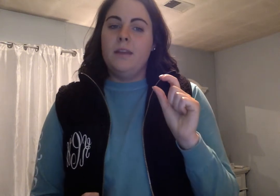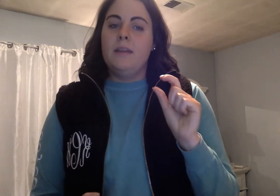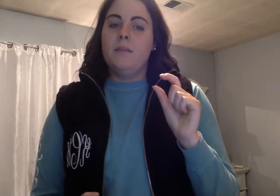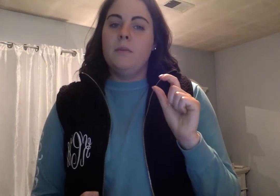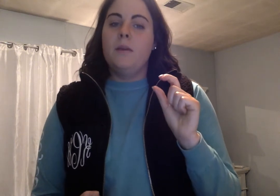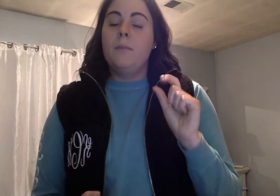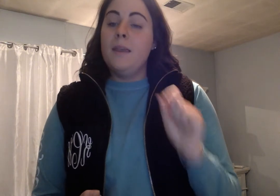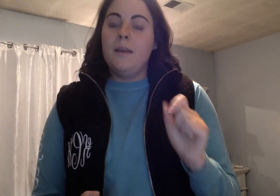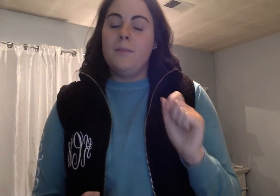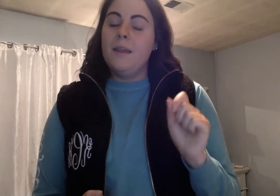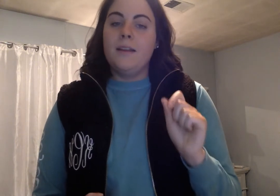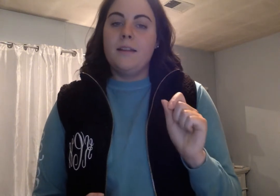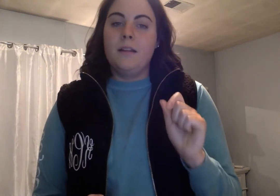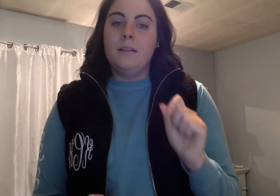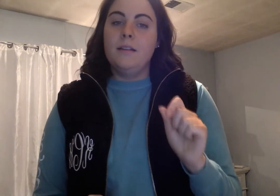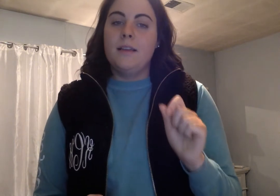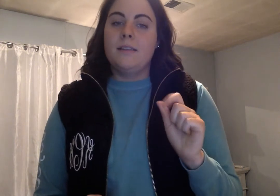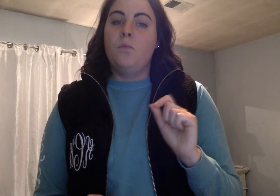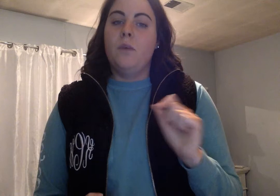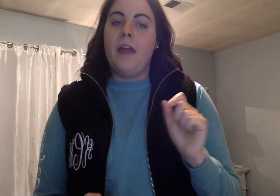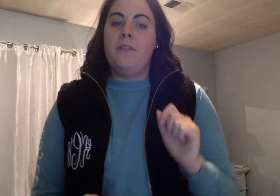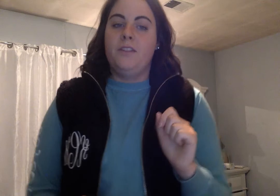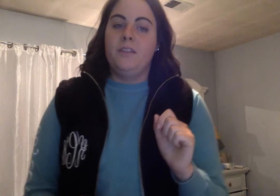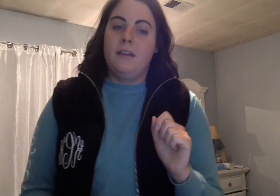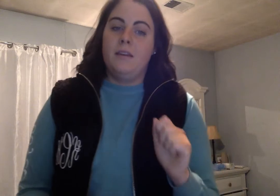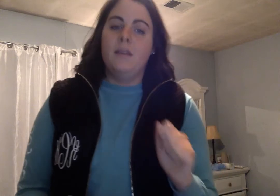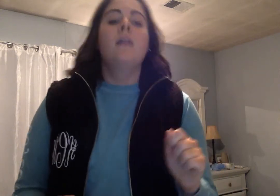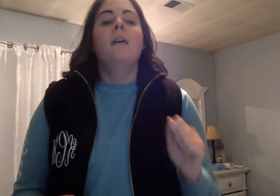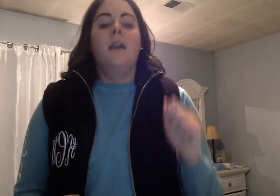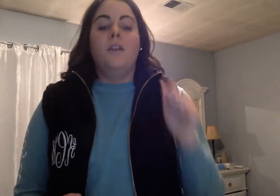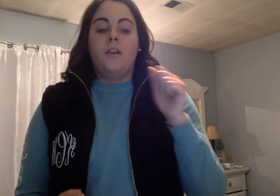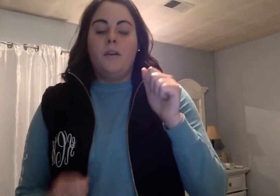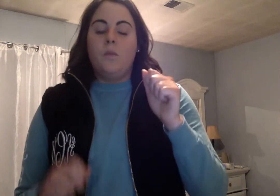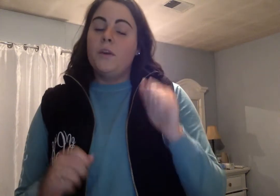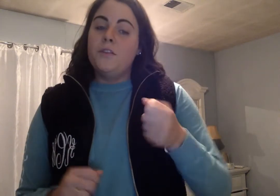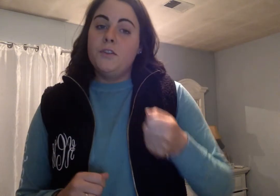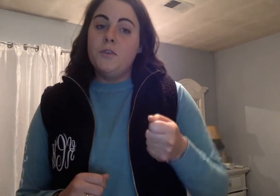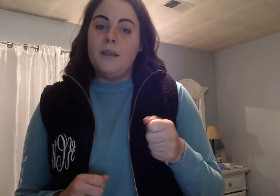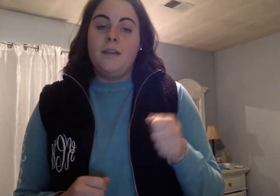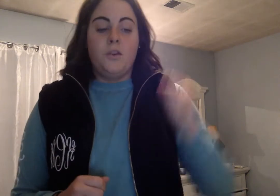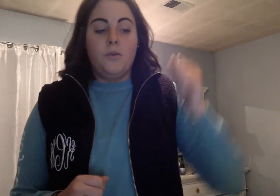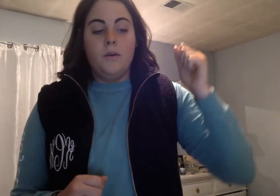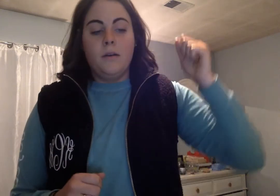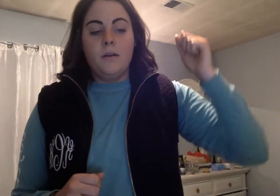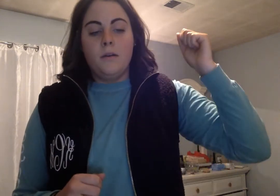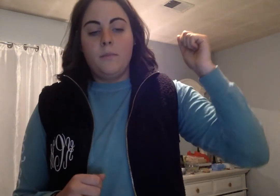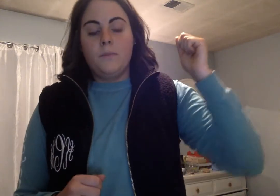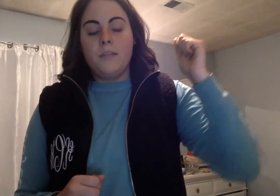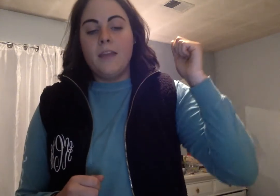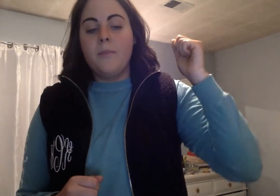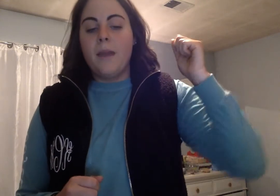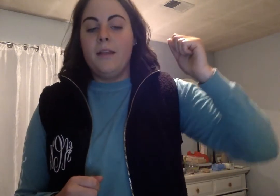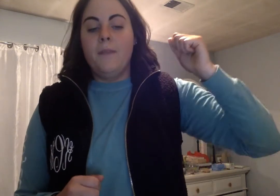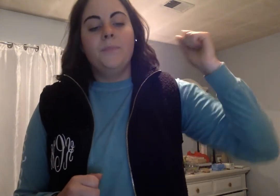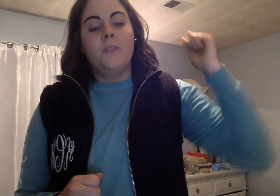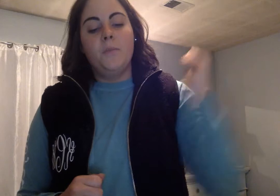and beat it a little less than 1/2 inch thick. And when you do beat it, you take the mallet, you put